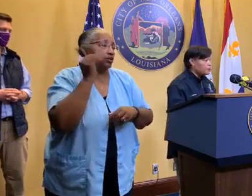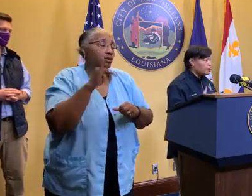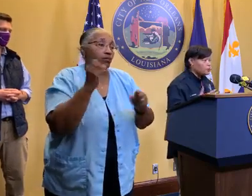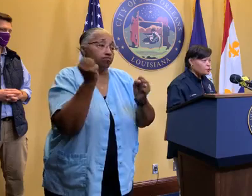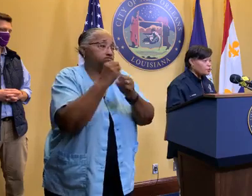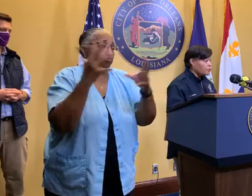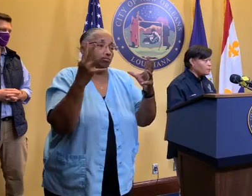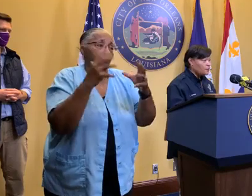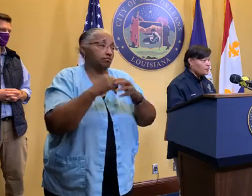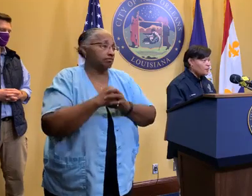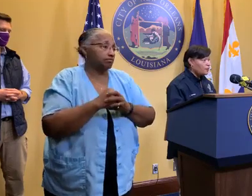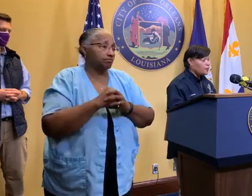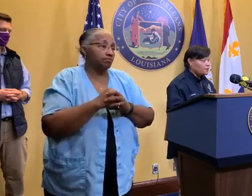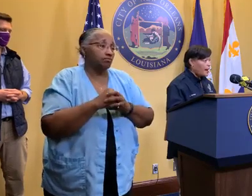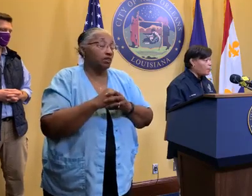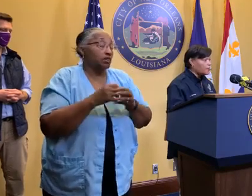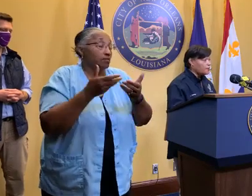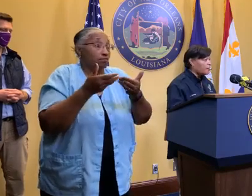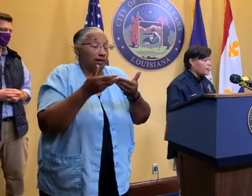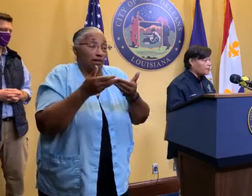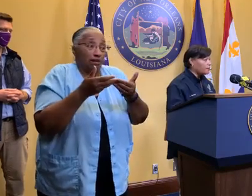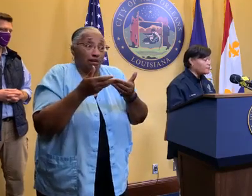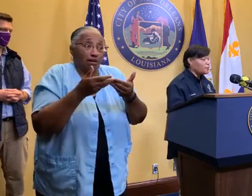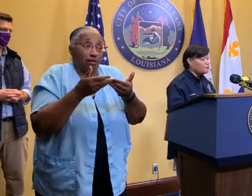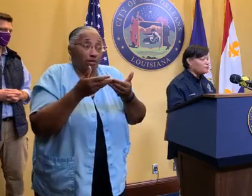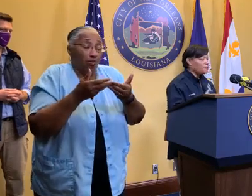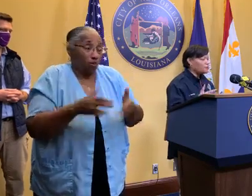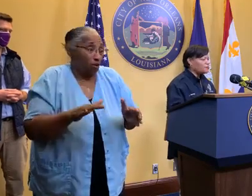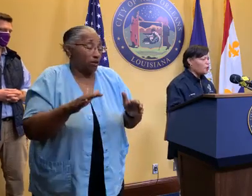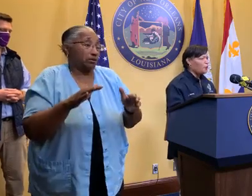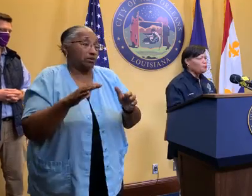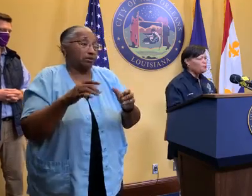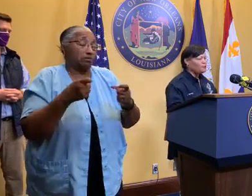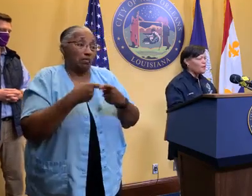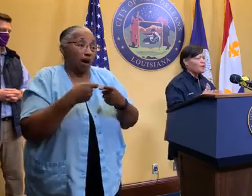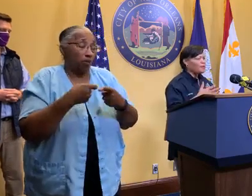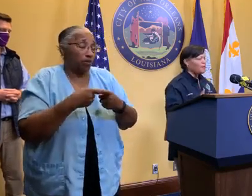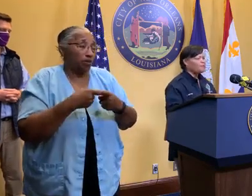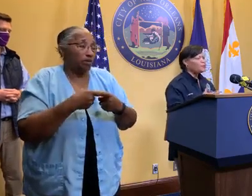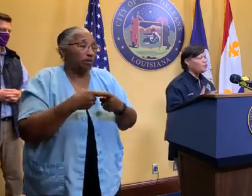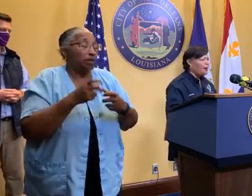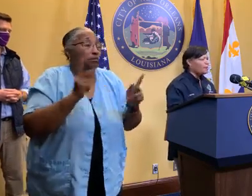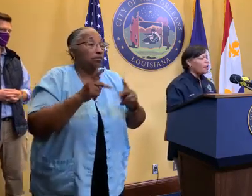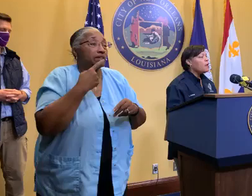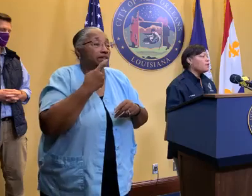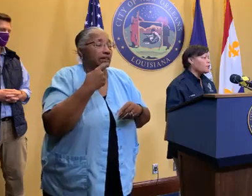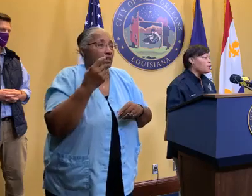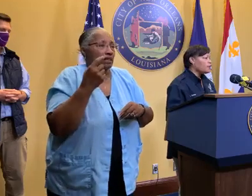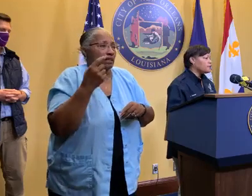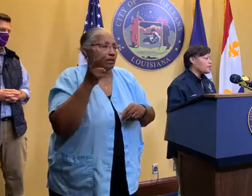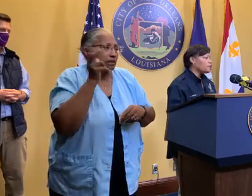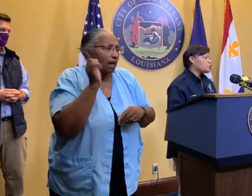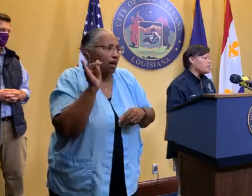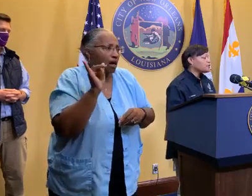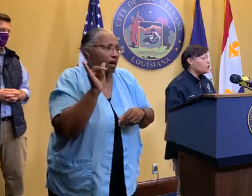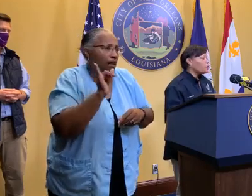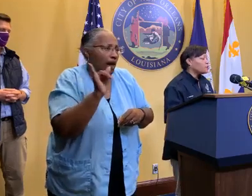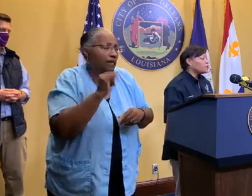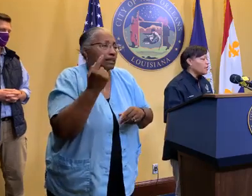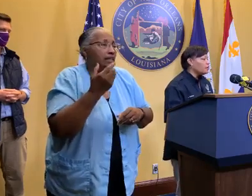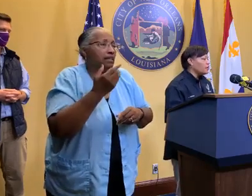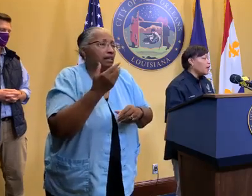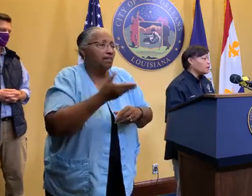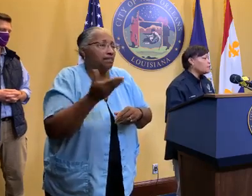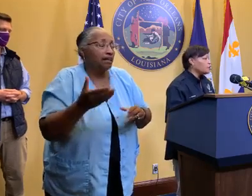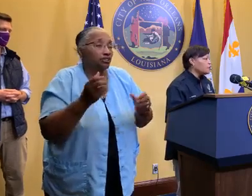The surge, they lost power and the like. Some residents say, oh, it sounded like something blew up, but it was the